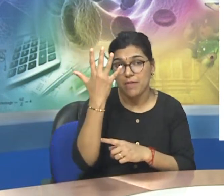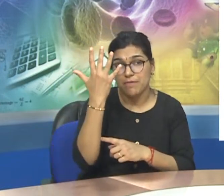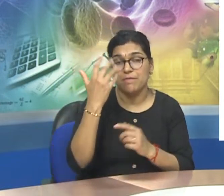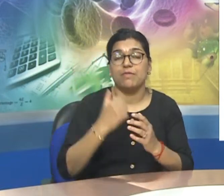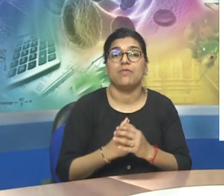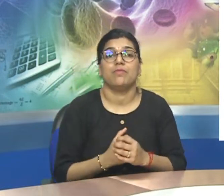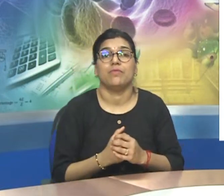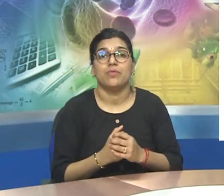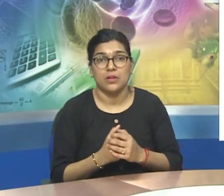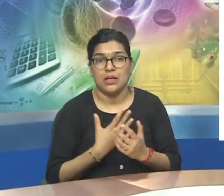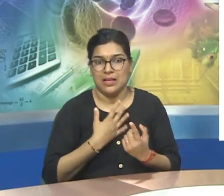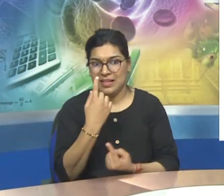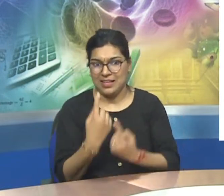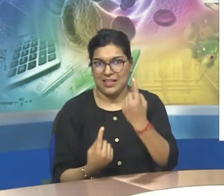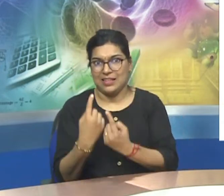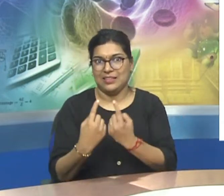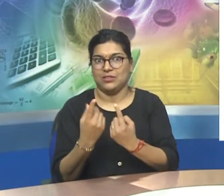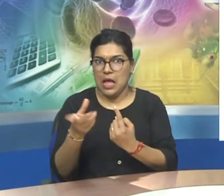And the fifth point explains that